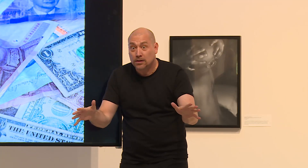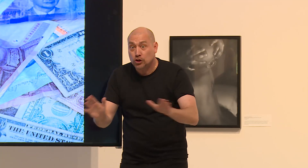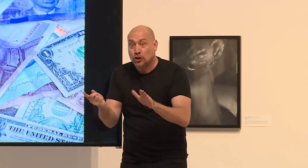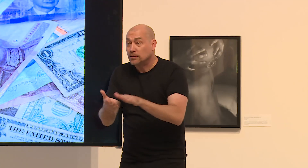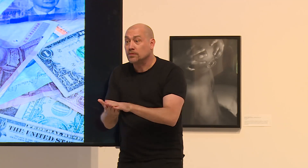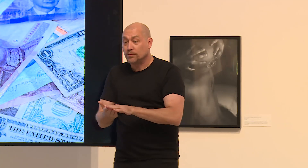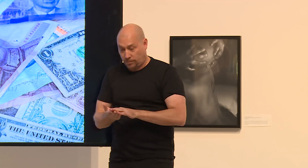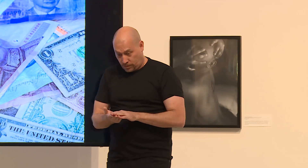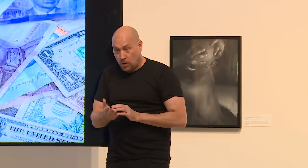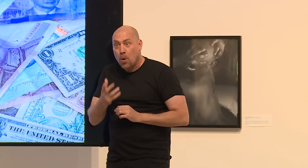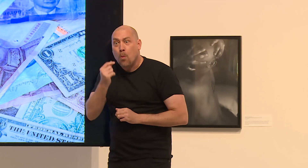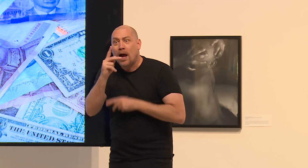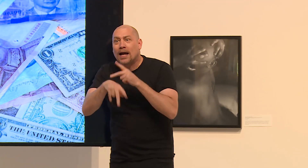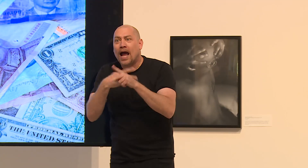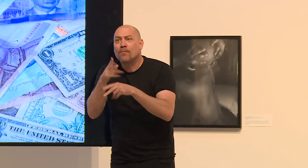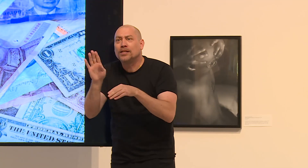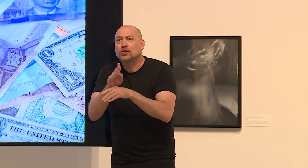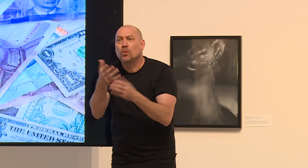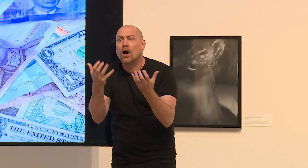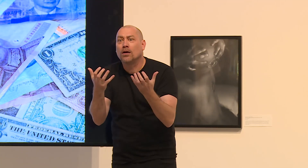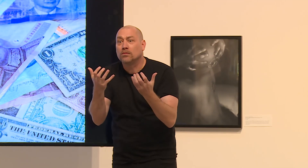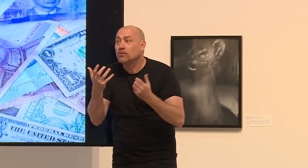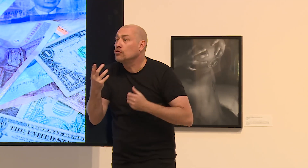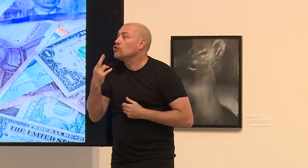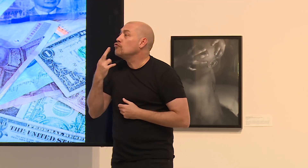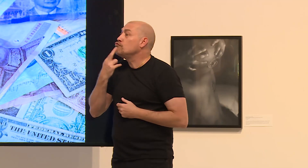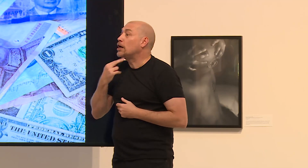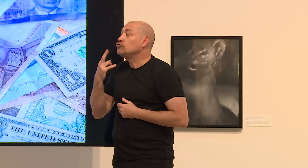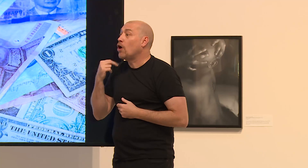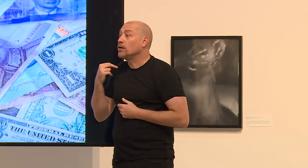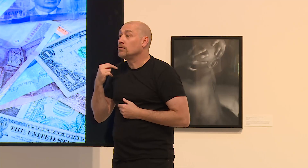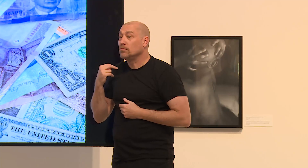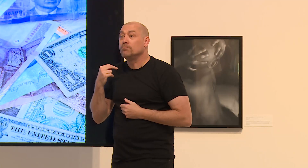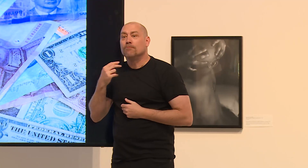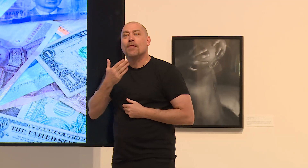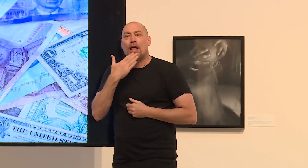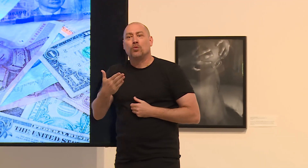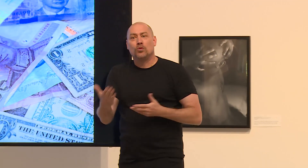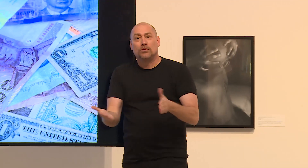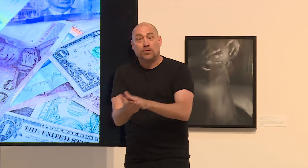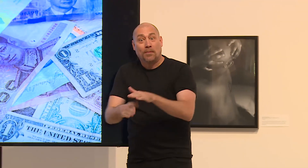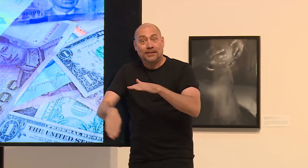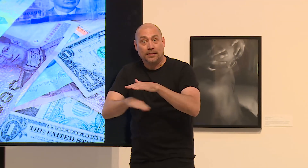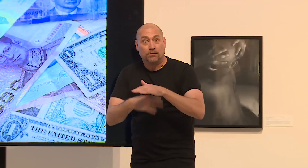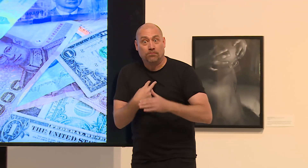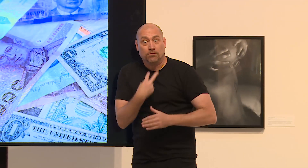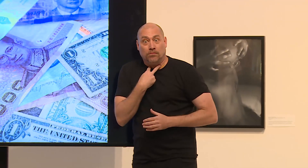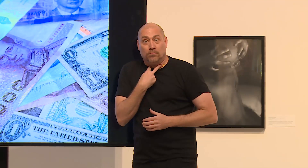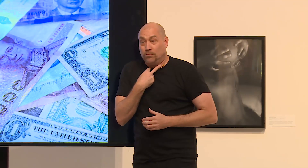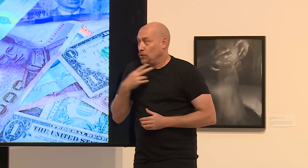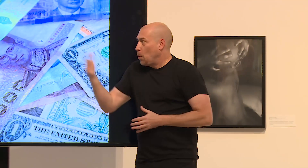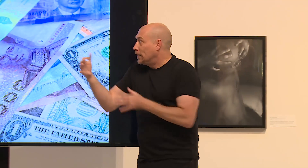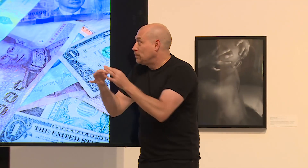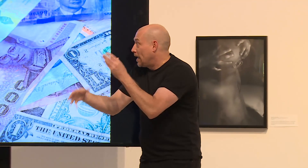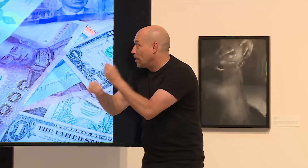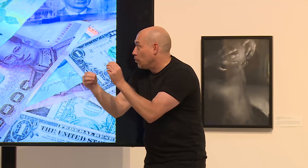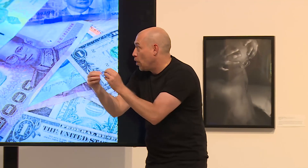And you walk in with all your books, and you sit down, and before they even look at it, they say, what do you want? And we